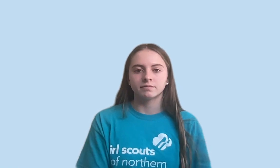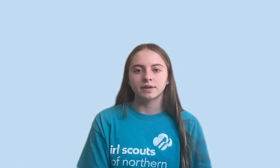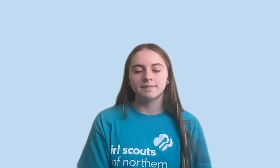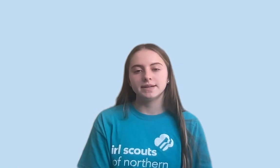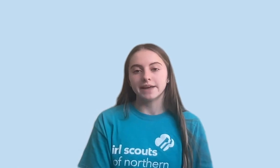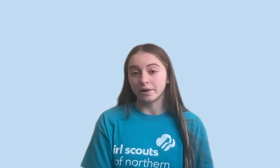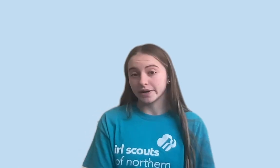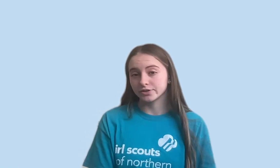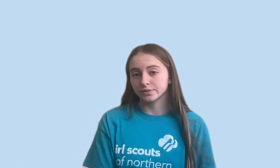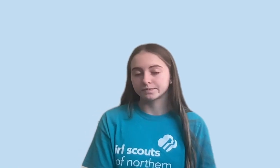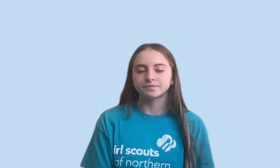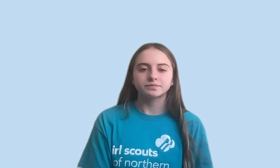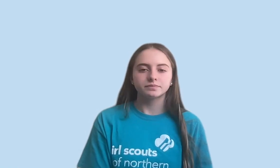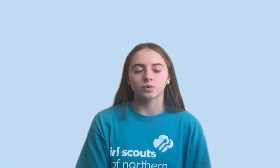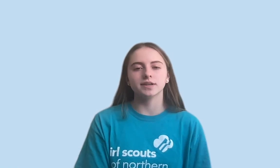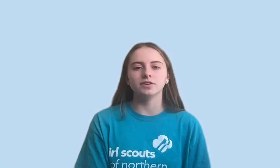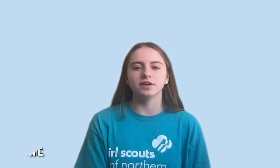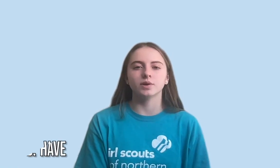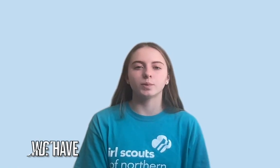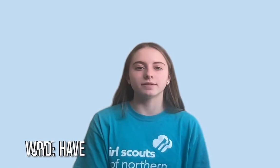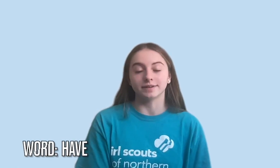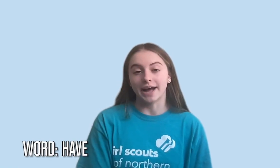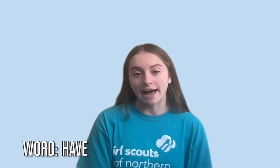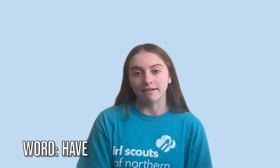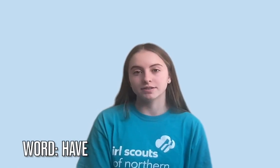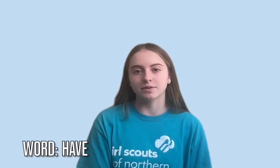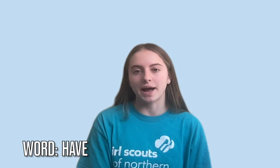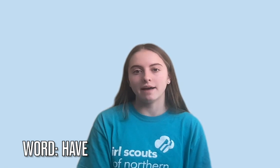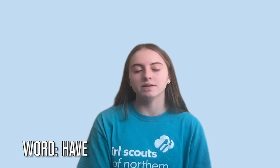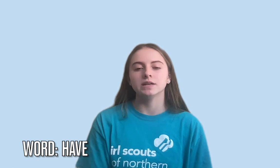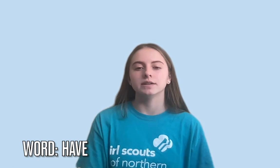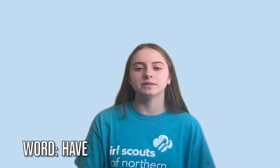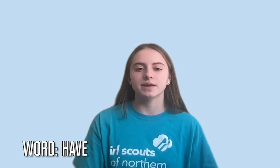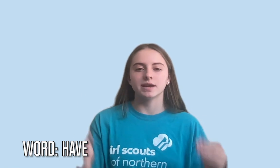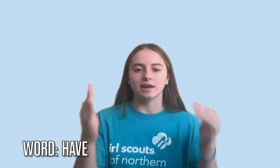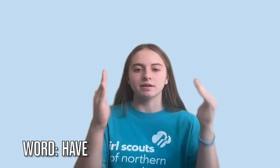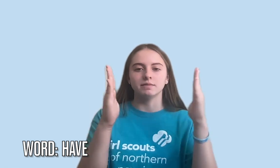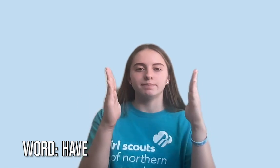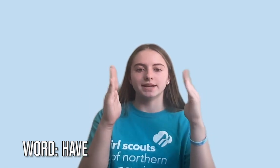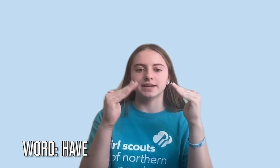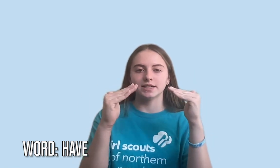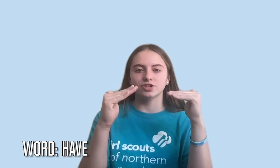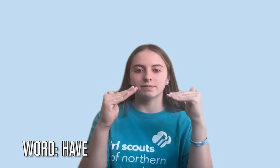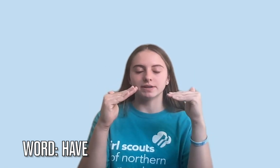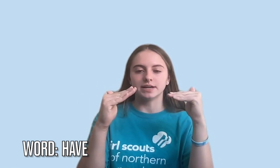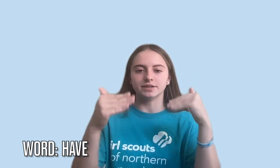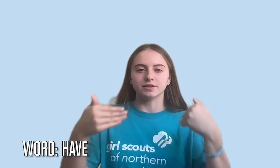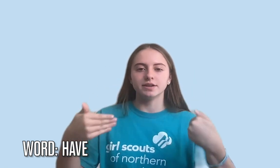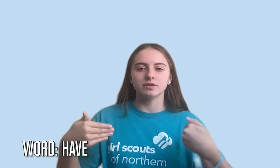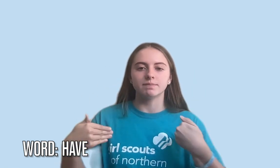It means how much. We're going to learn the word for have. So have is making a bent hand shape, a 90-degree angle, and